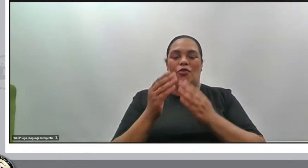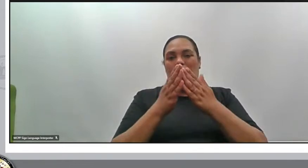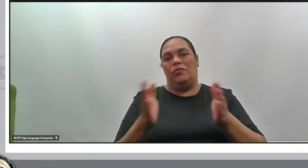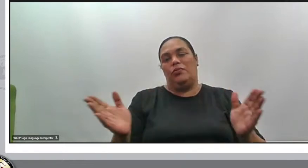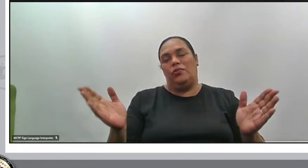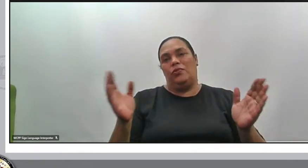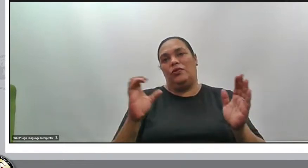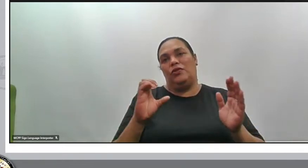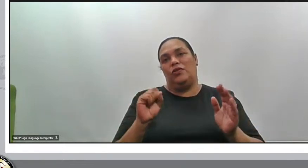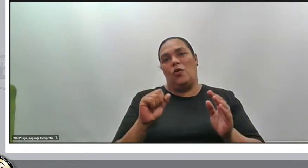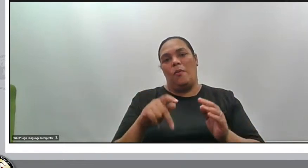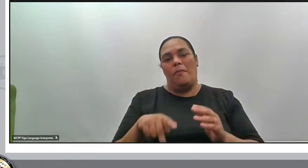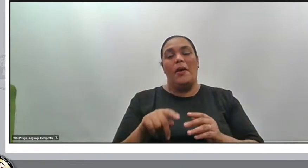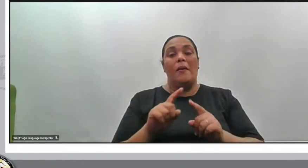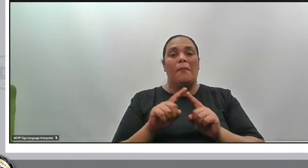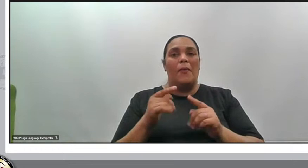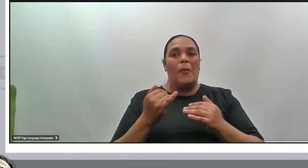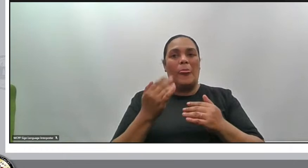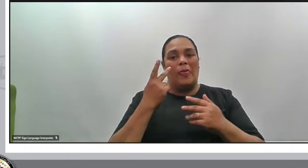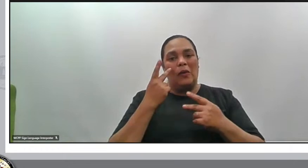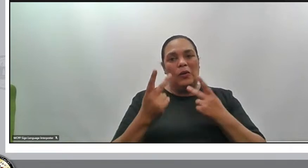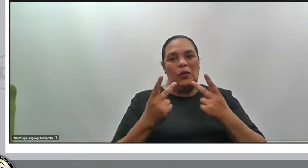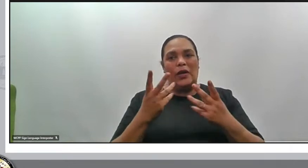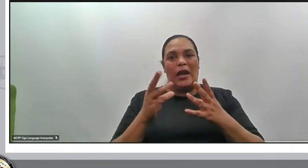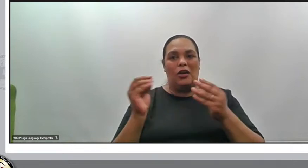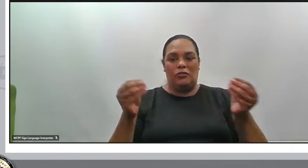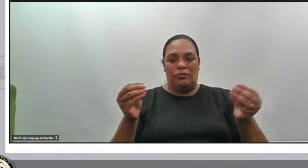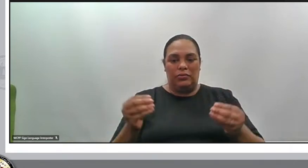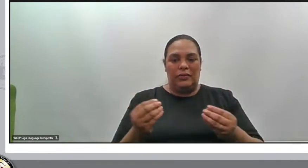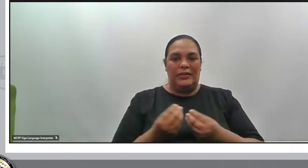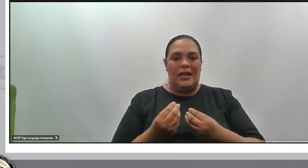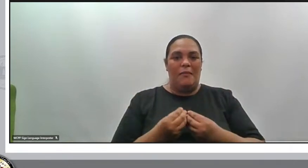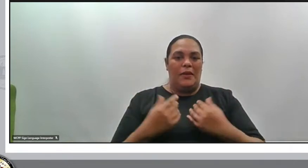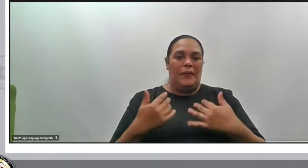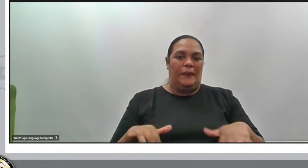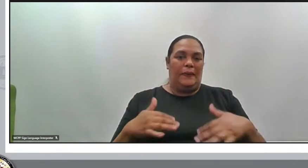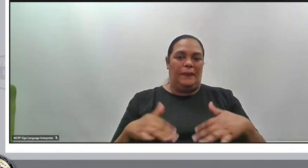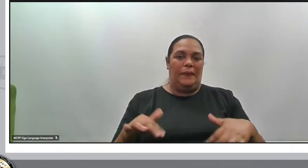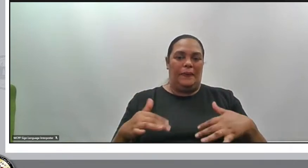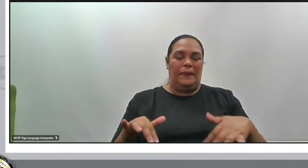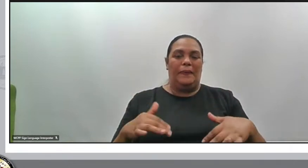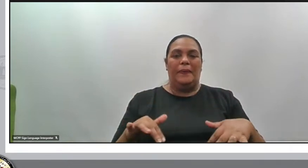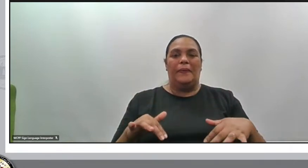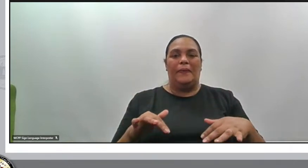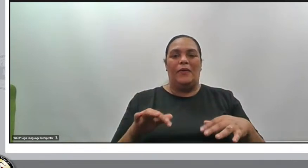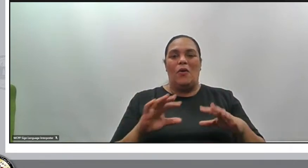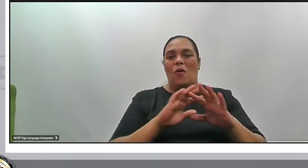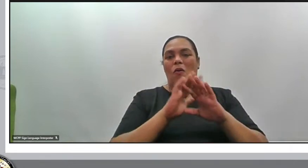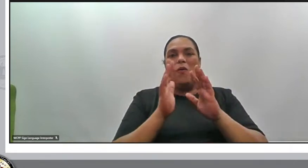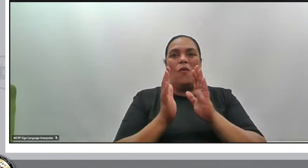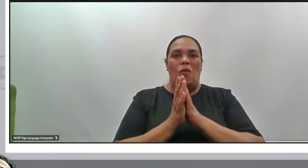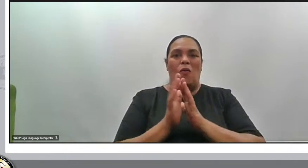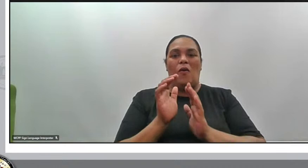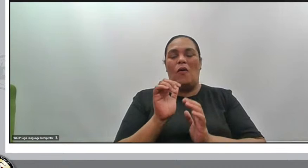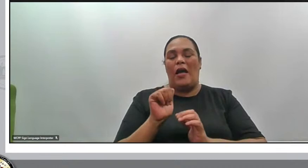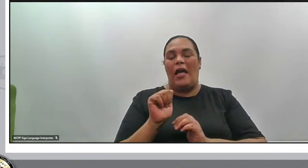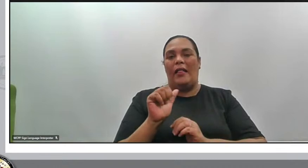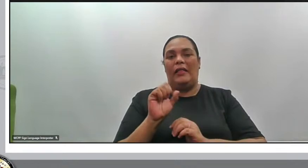scope. So we are looking at putting together a very comprehensive, over and above the LSS